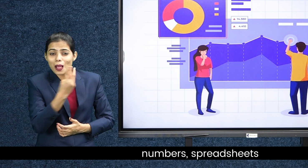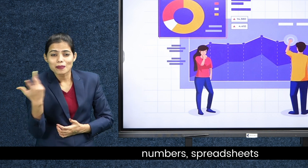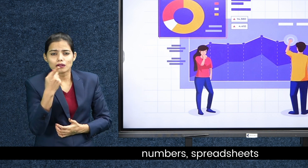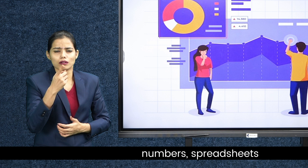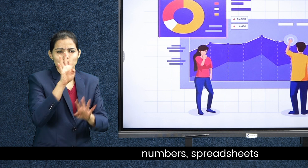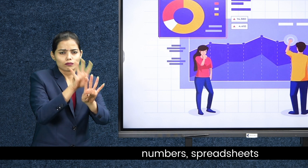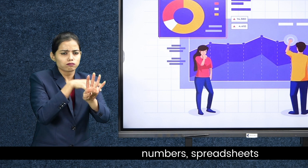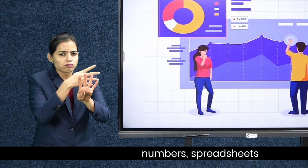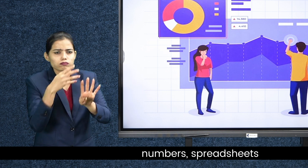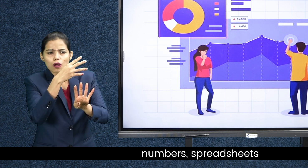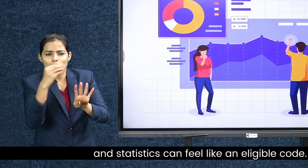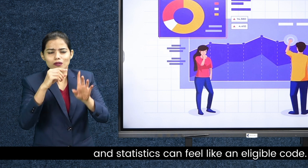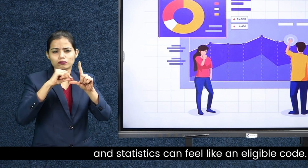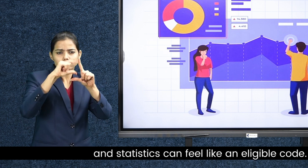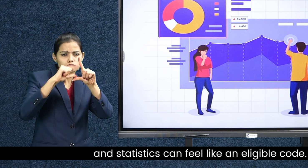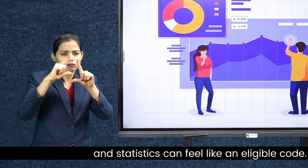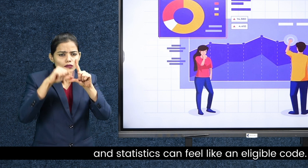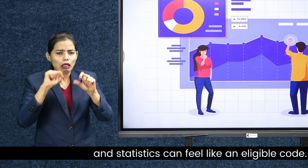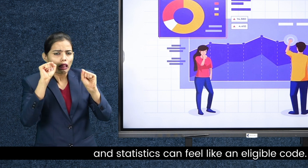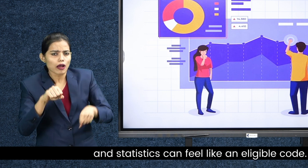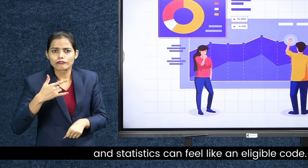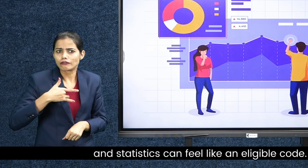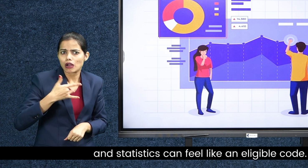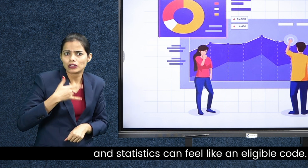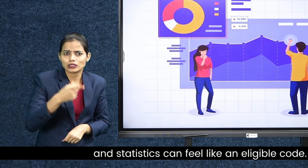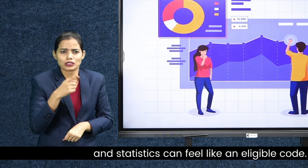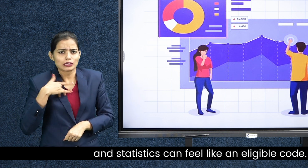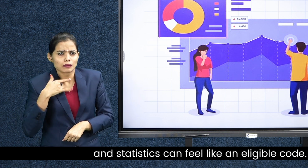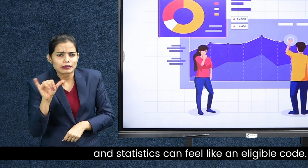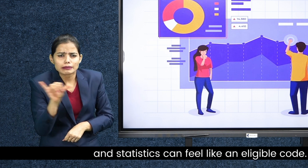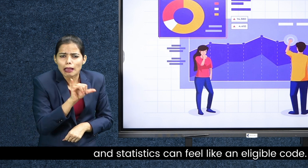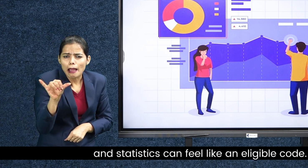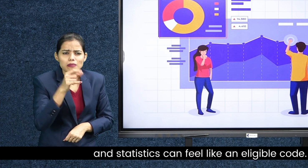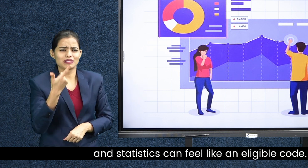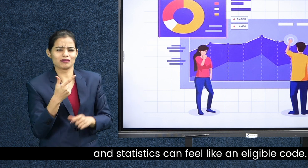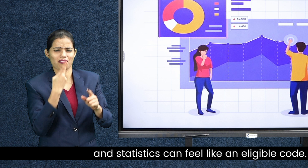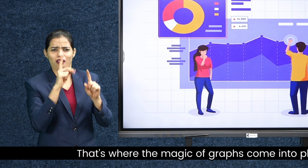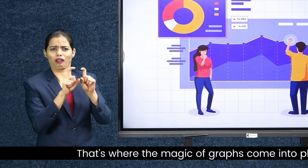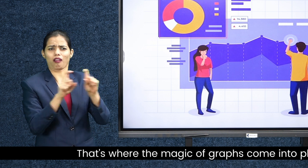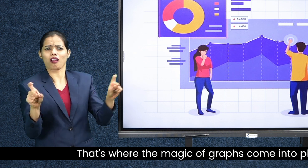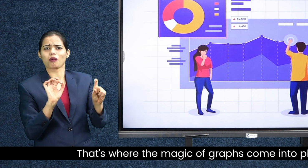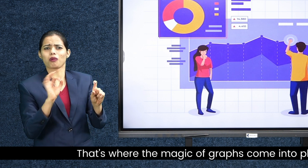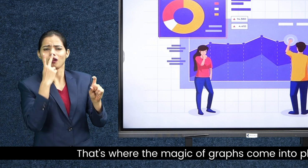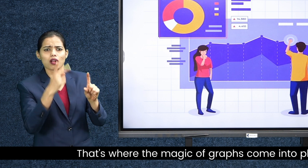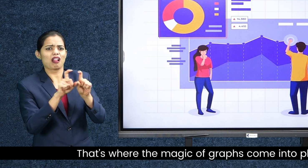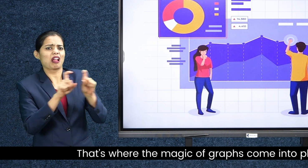Numbers, spreadsheets, and statistics can feel like an illegible code. That's where the magic of